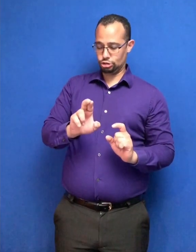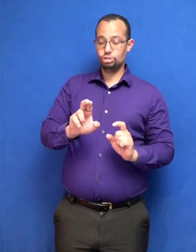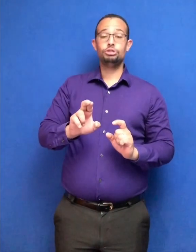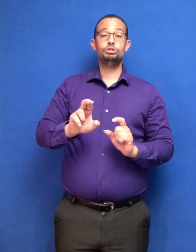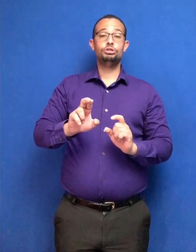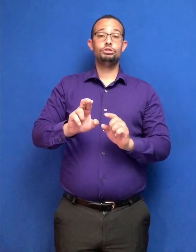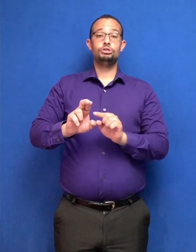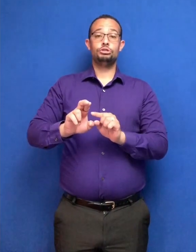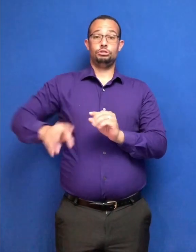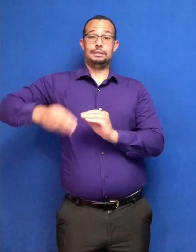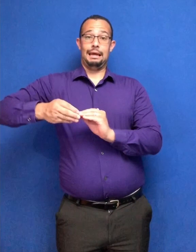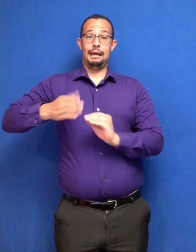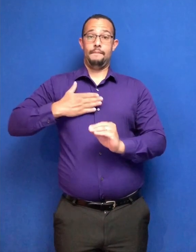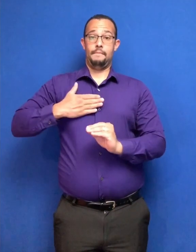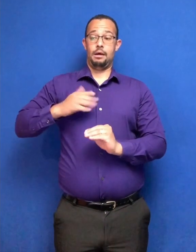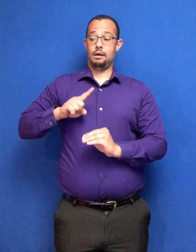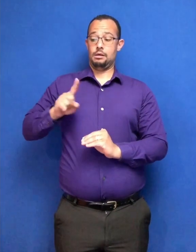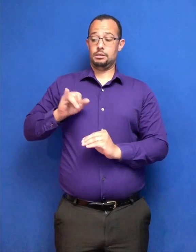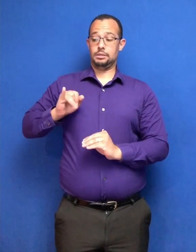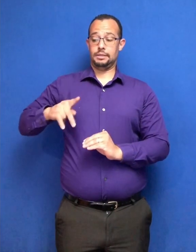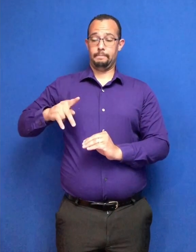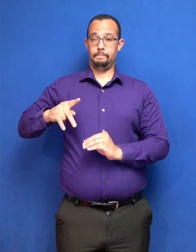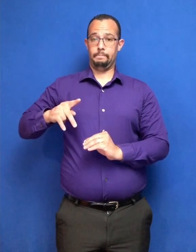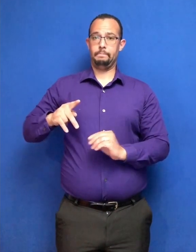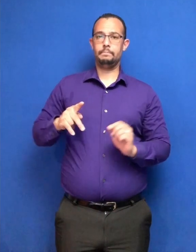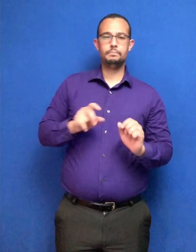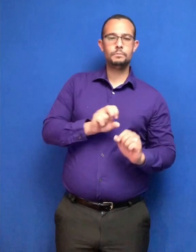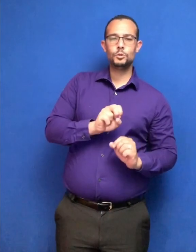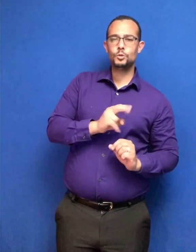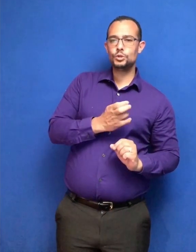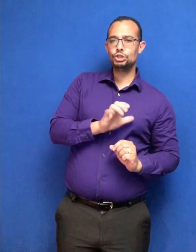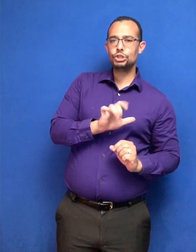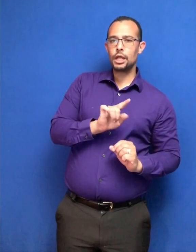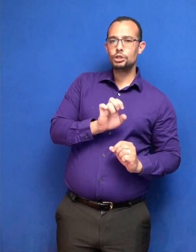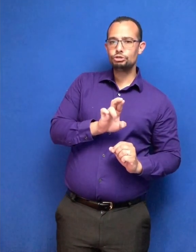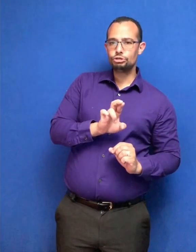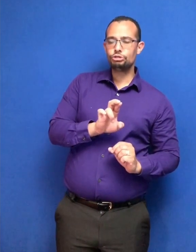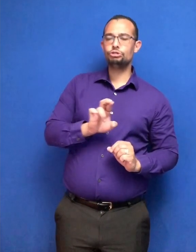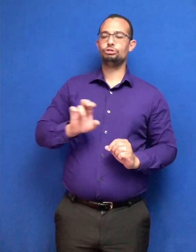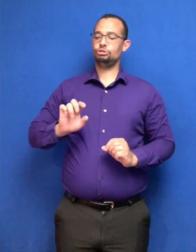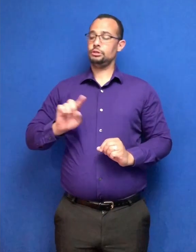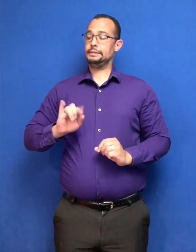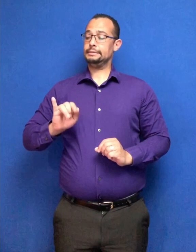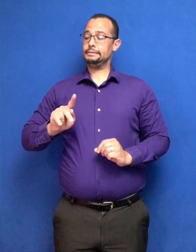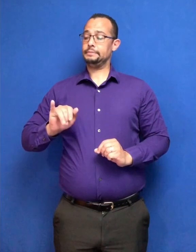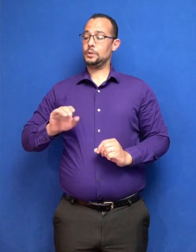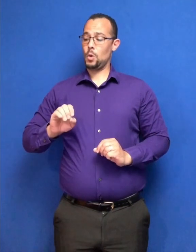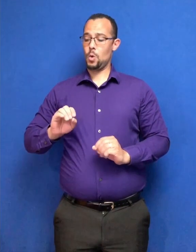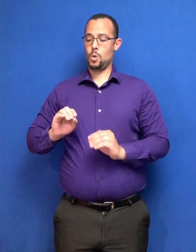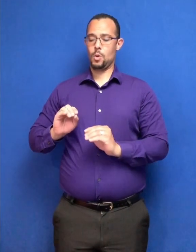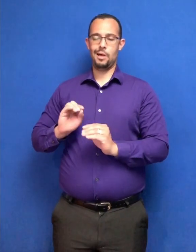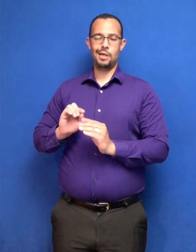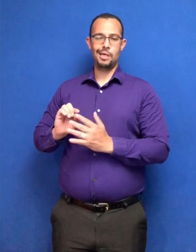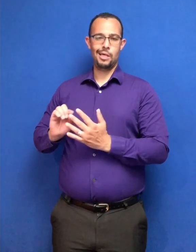plus your zip code. So shelter and your zip code. And the phone number to send that